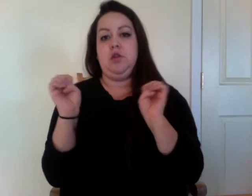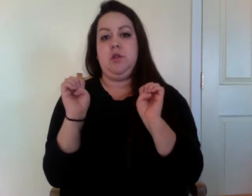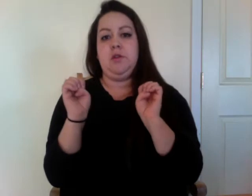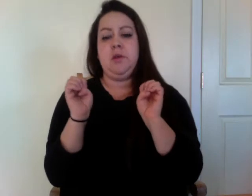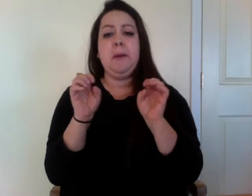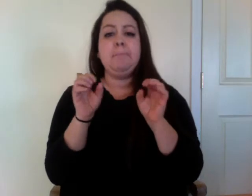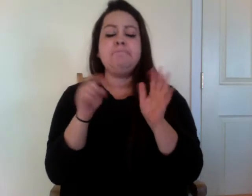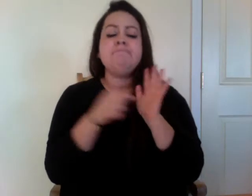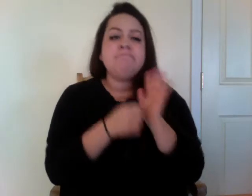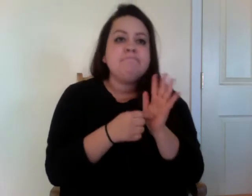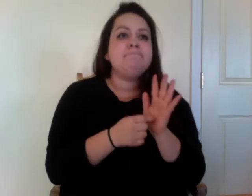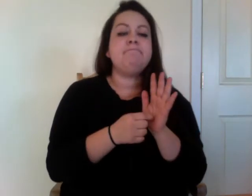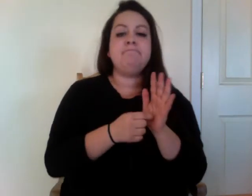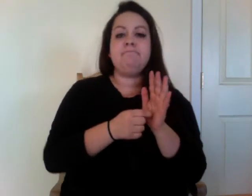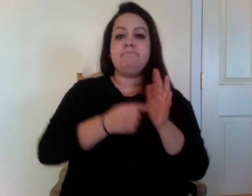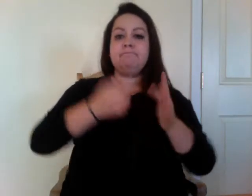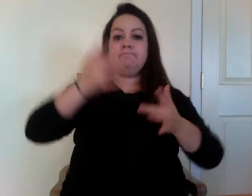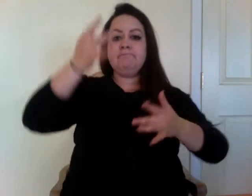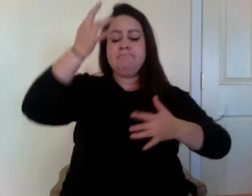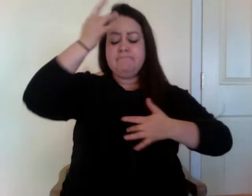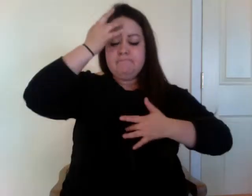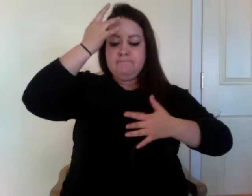a contagious